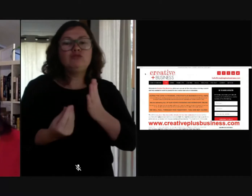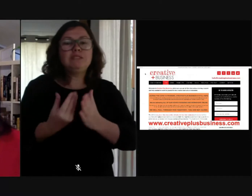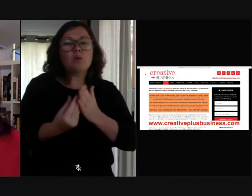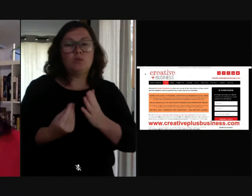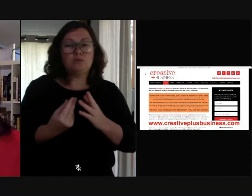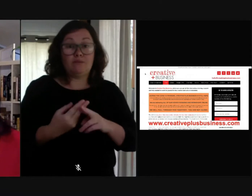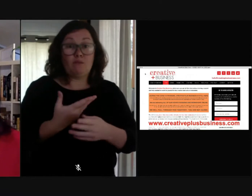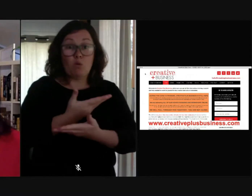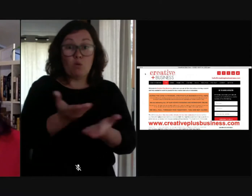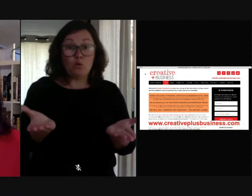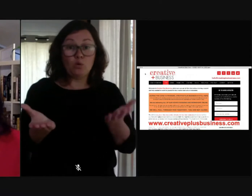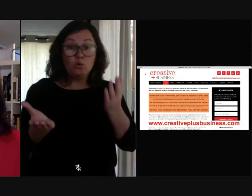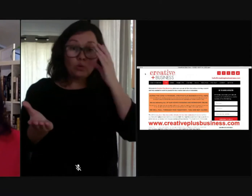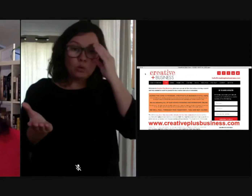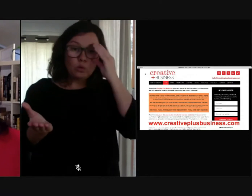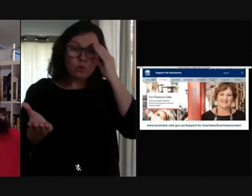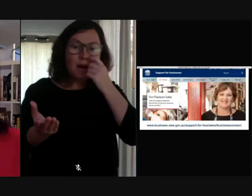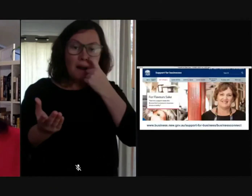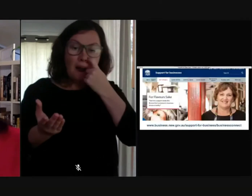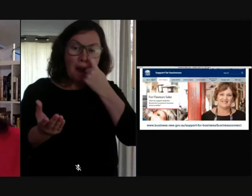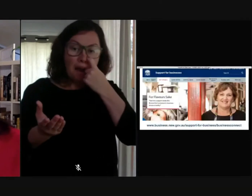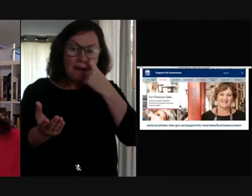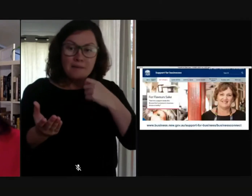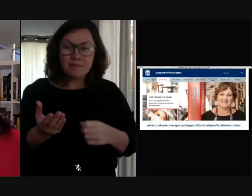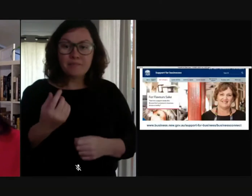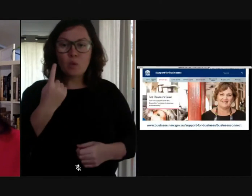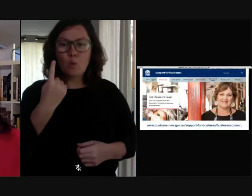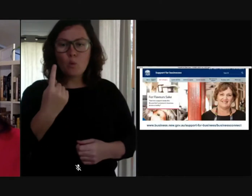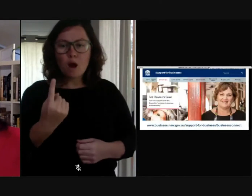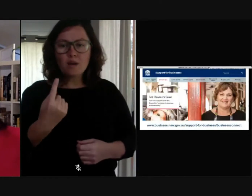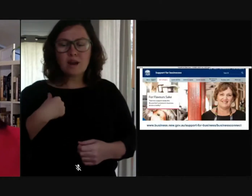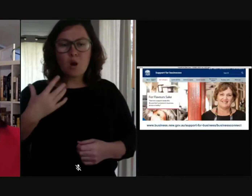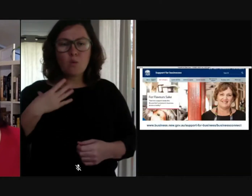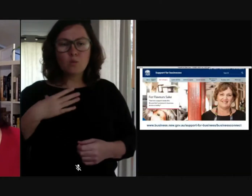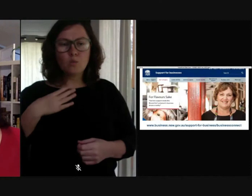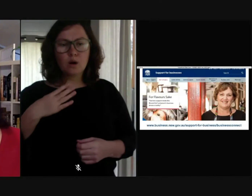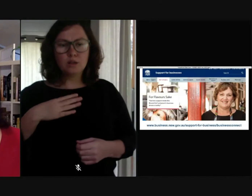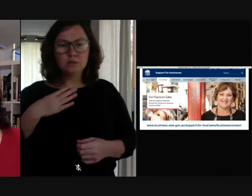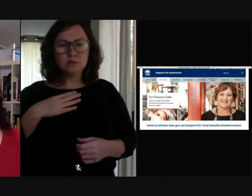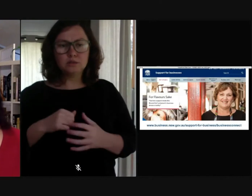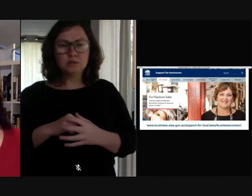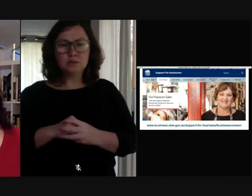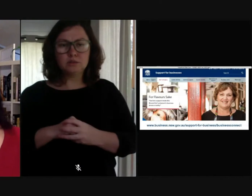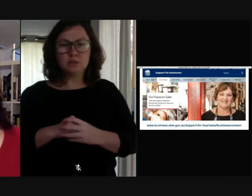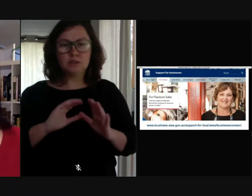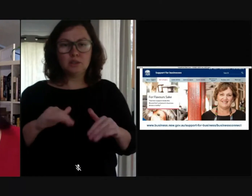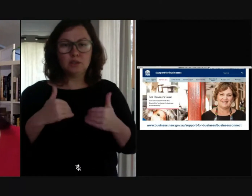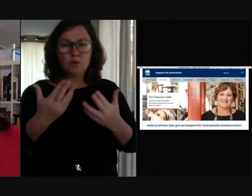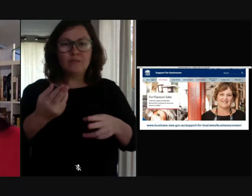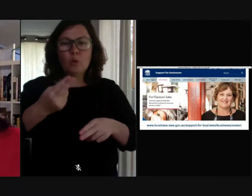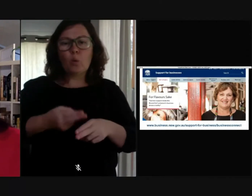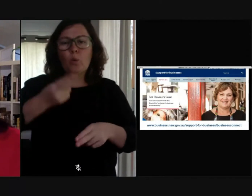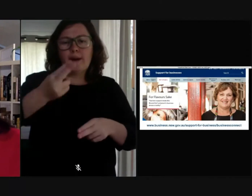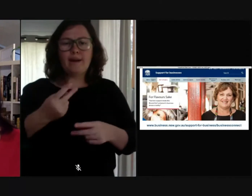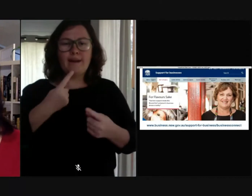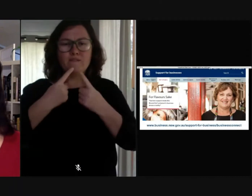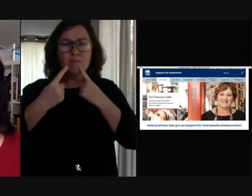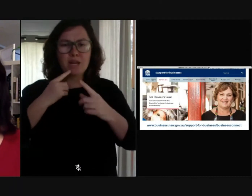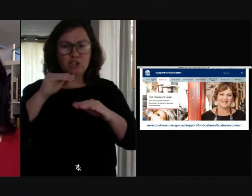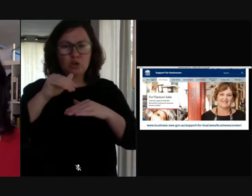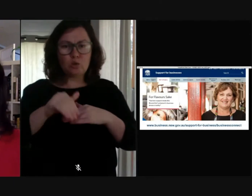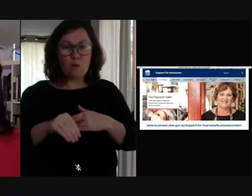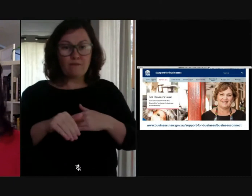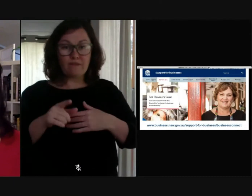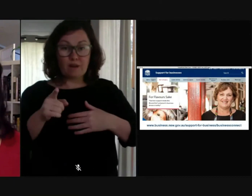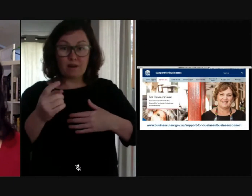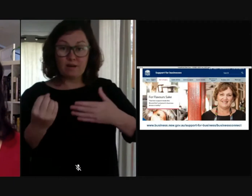them that I want to just give you some quick information about, and I promise the housekeeping will finish shortly, is called